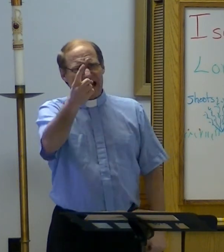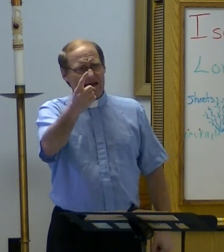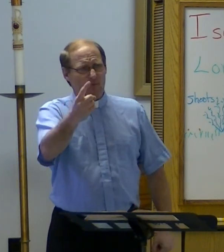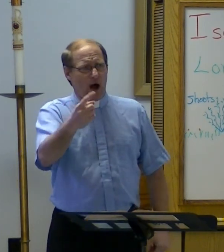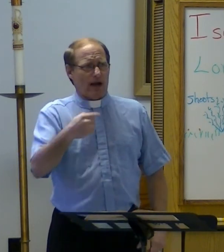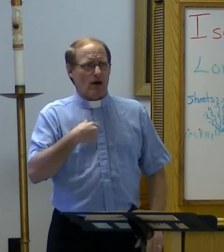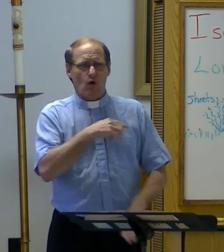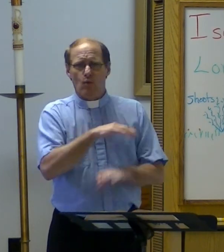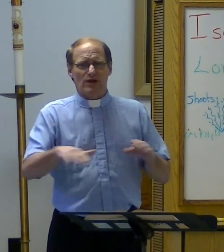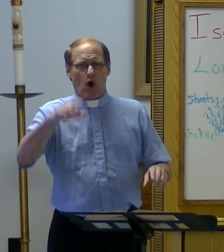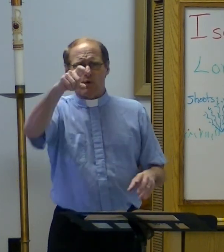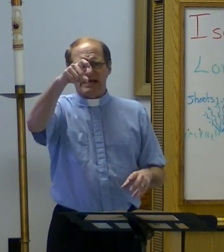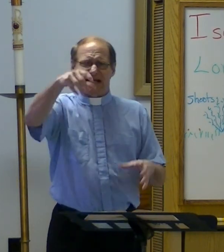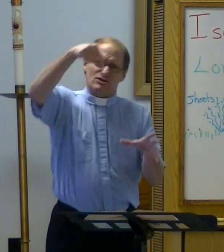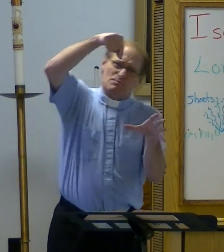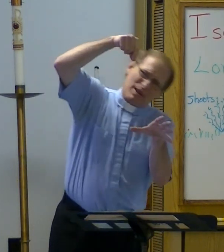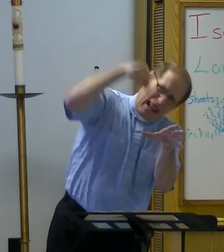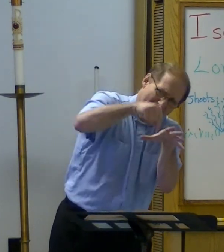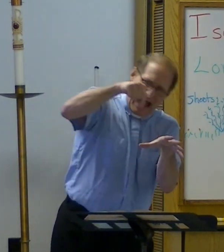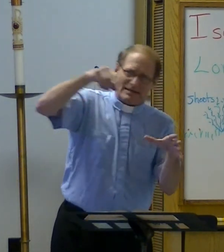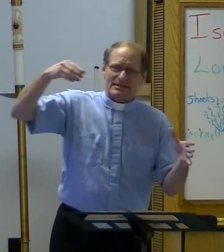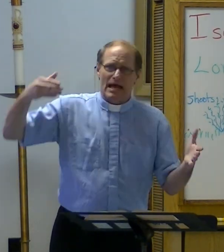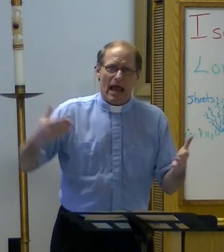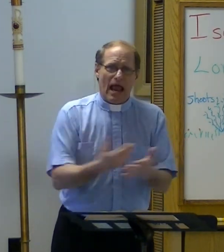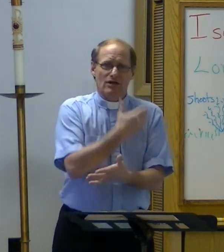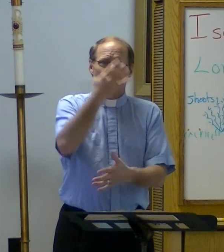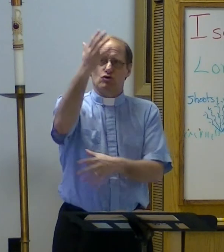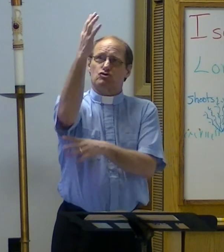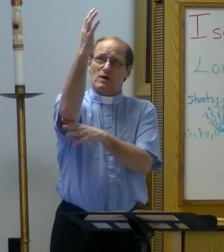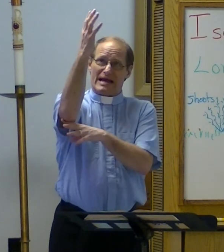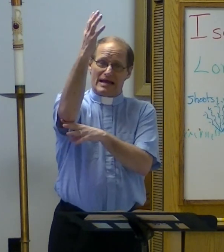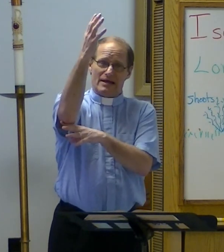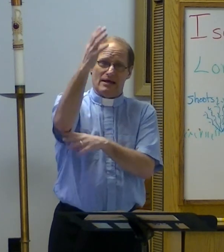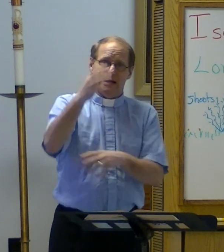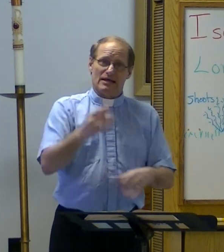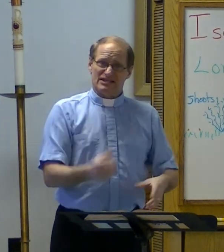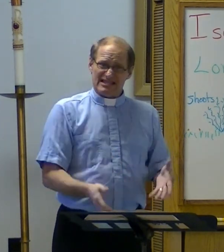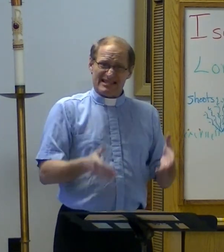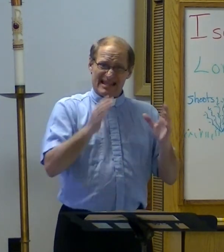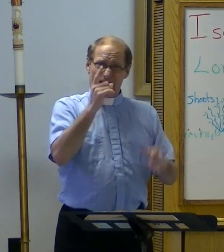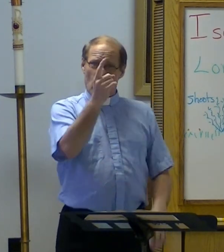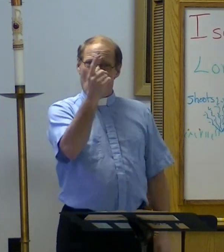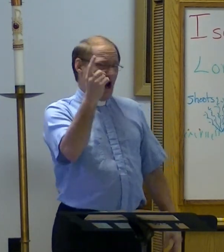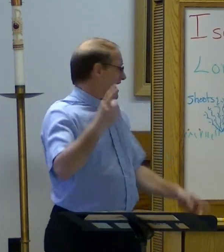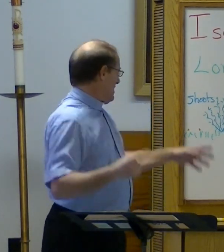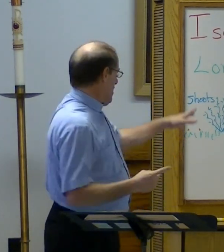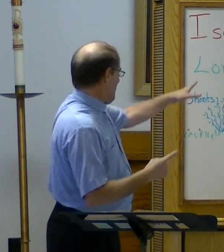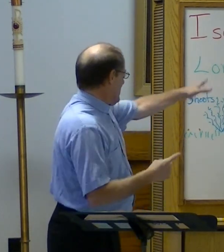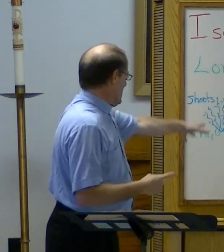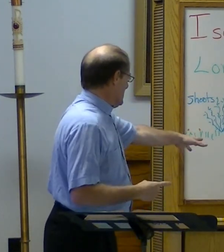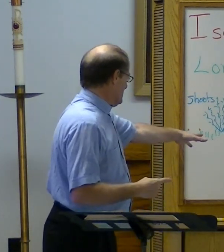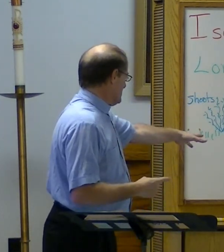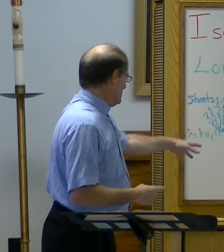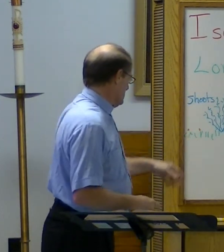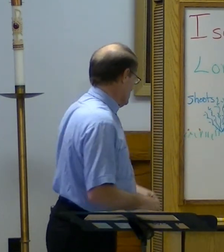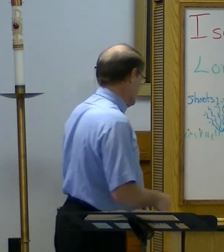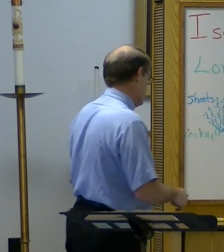Save one. We don't need to plant a new tree. Just let one of these.